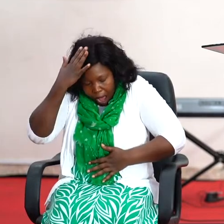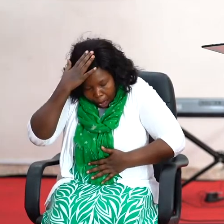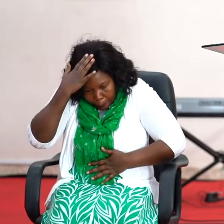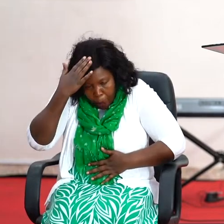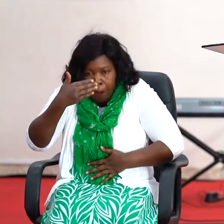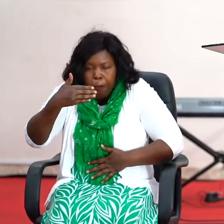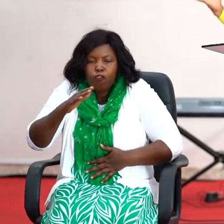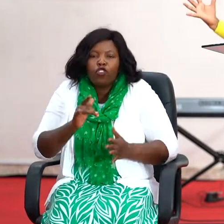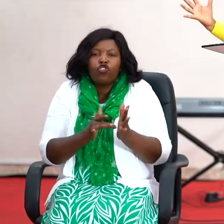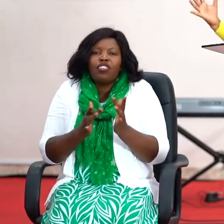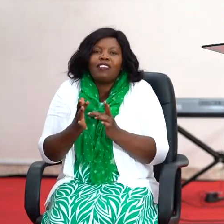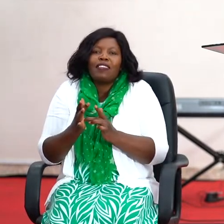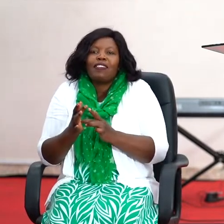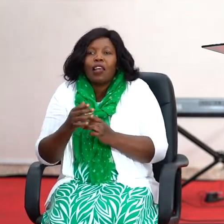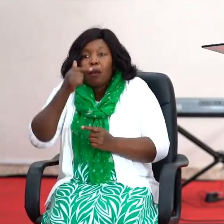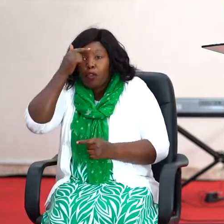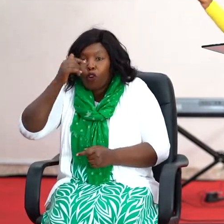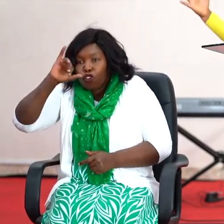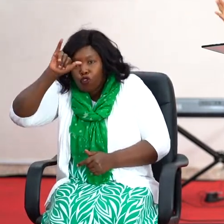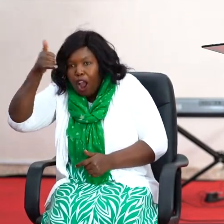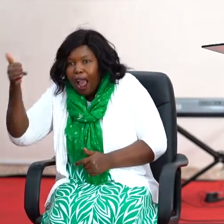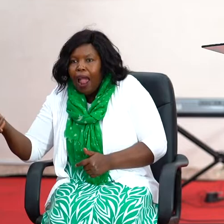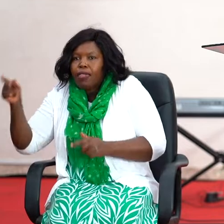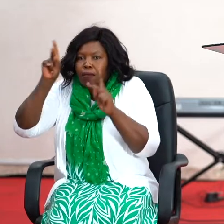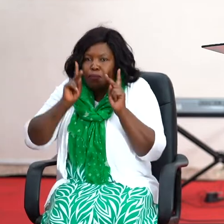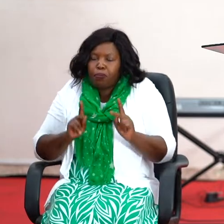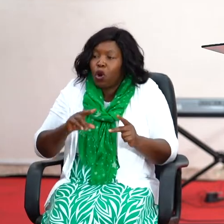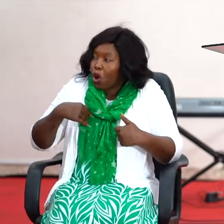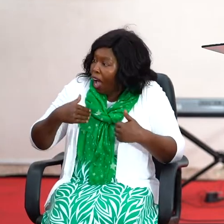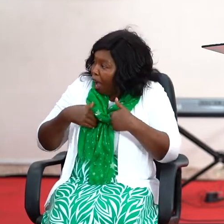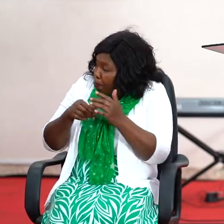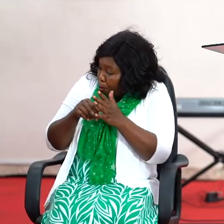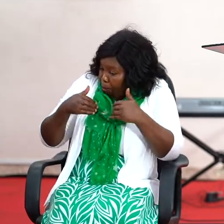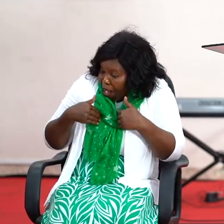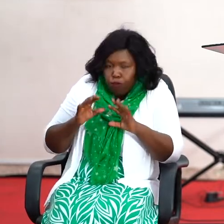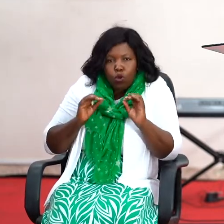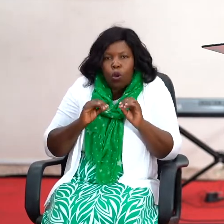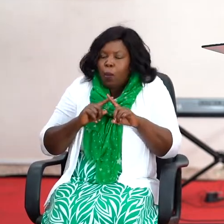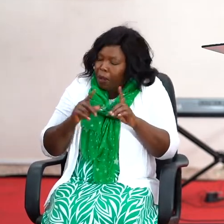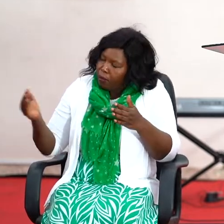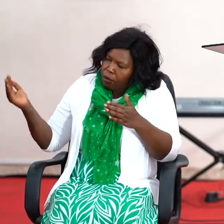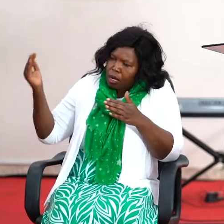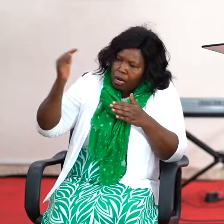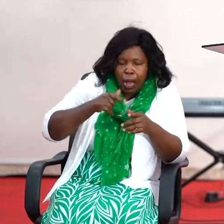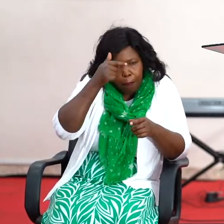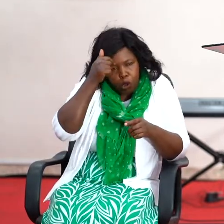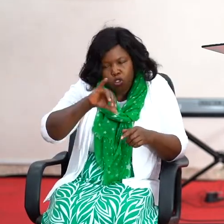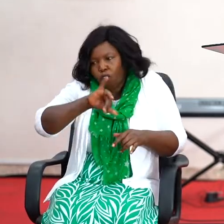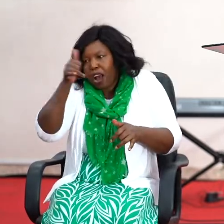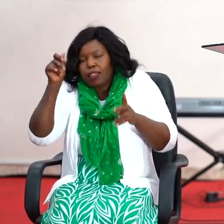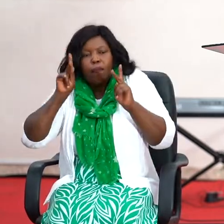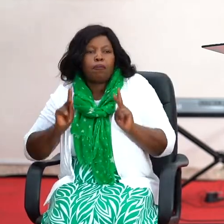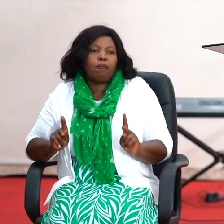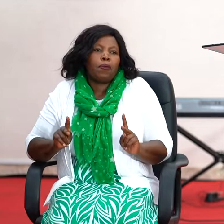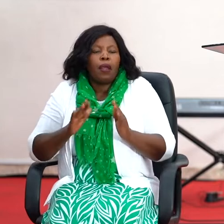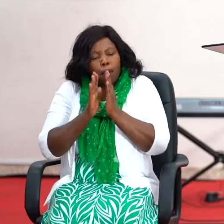came because of other people. It is not them who had the problem, but they came because of other people. And they